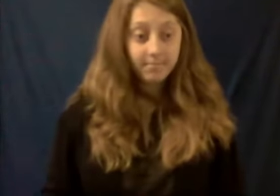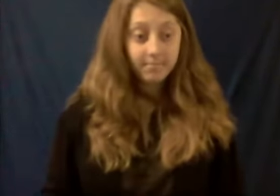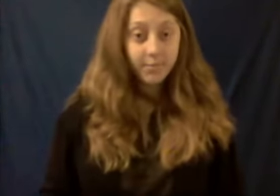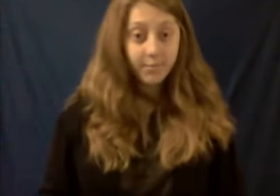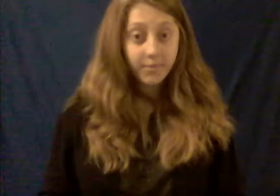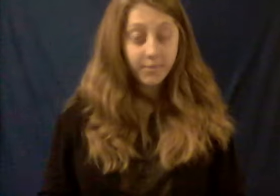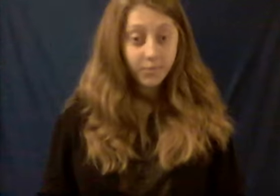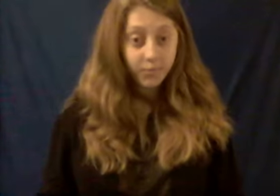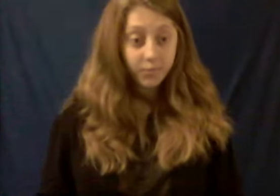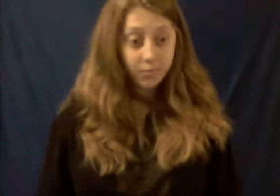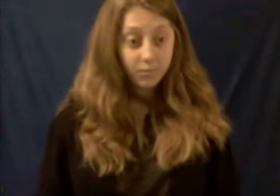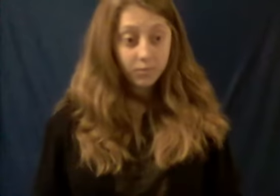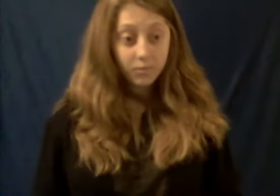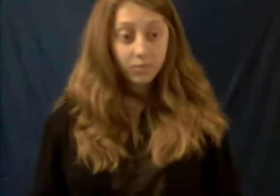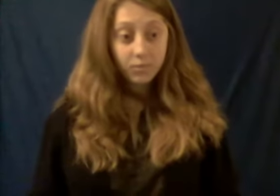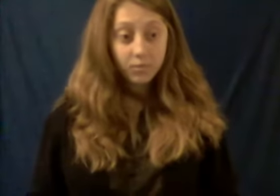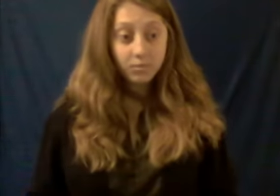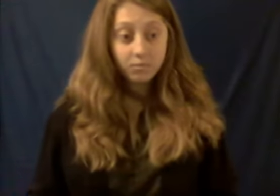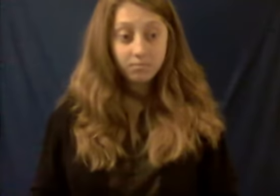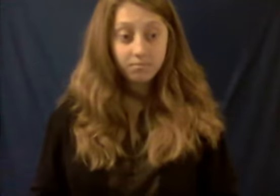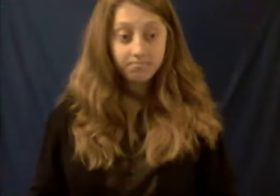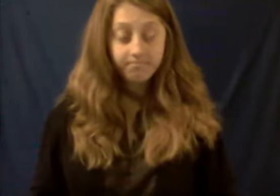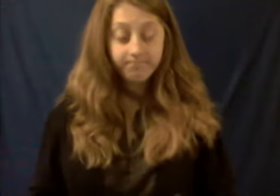And then how many of them are children?